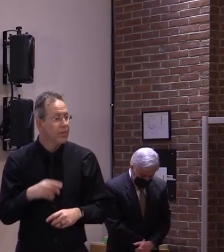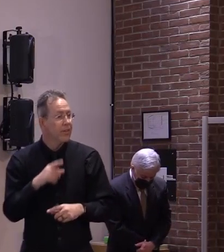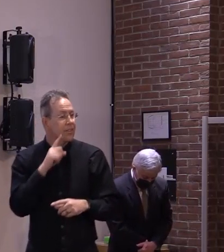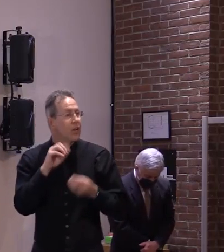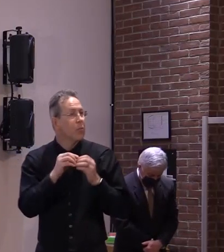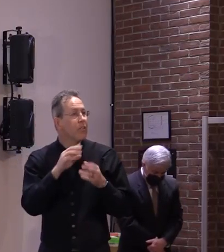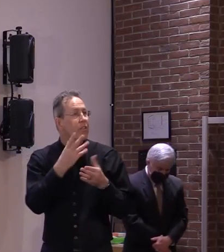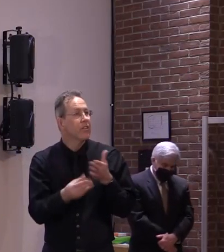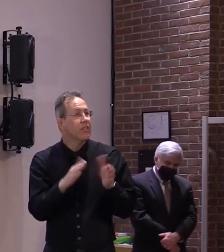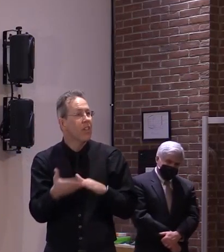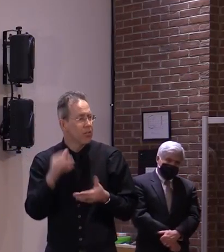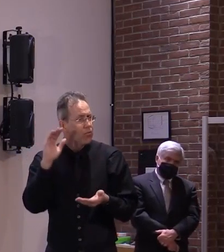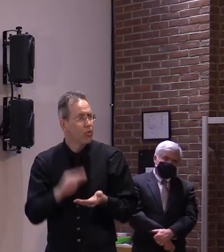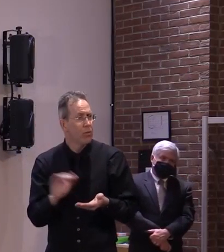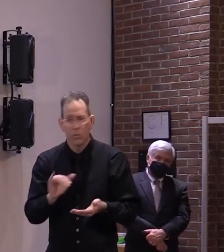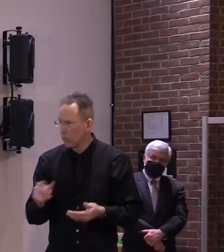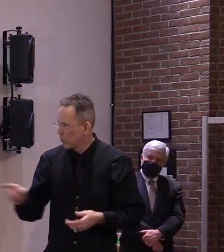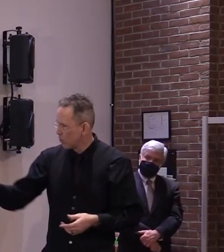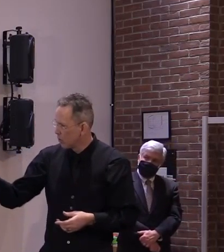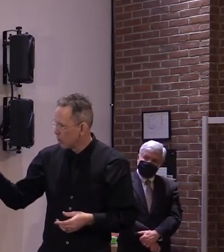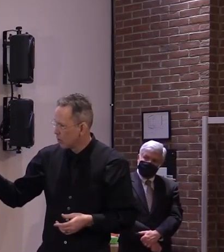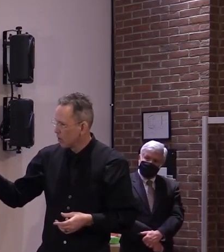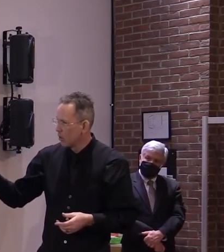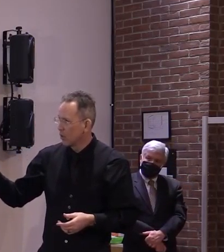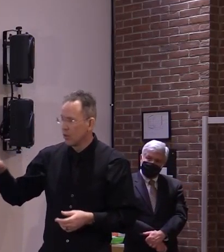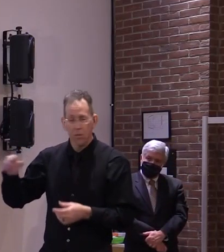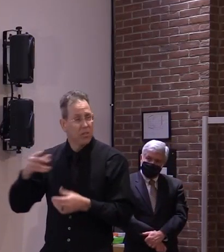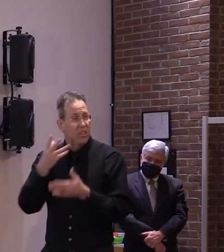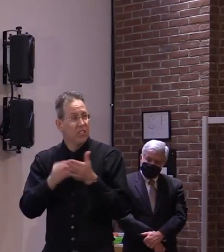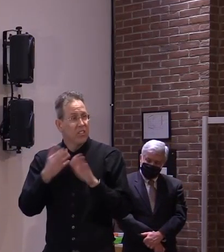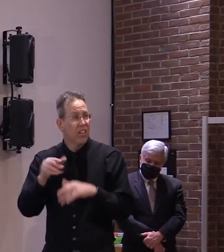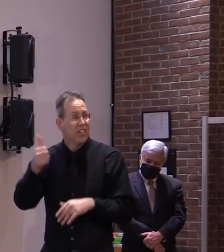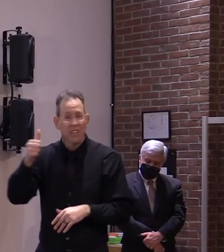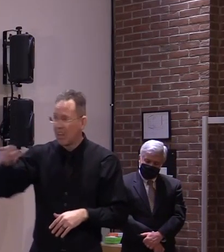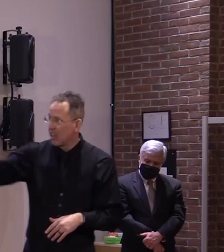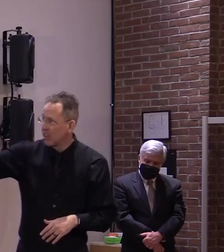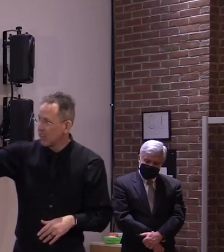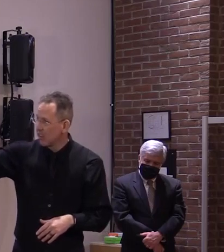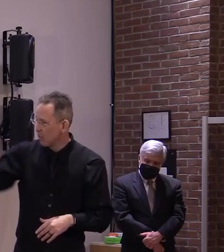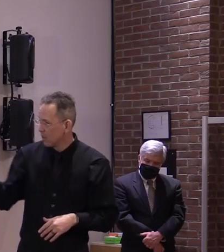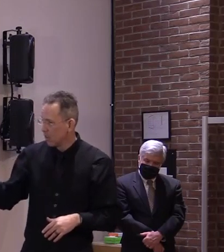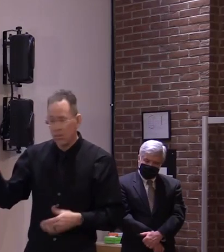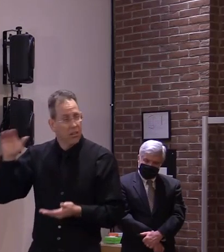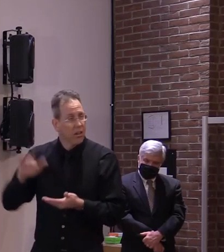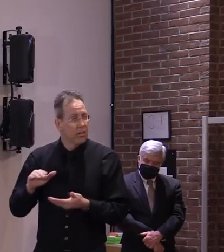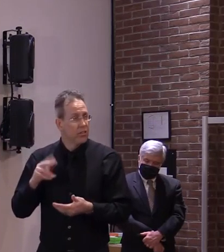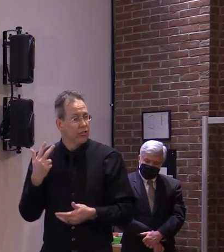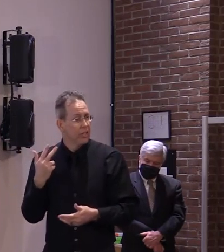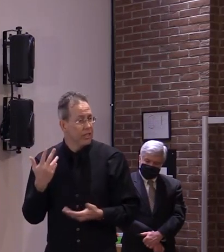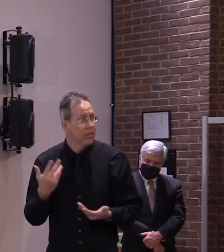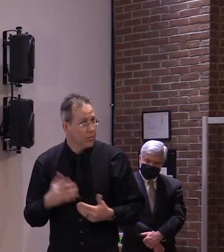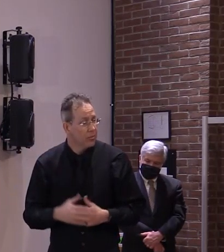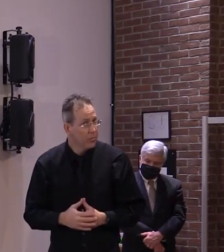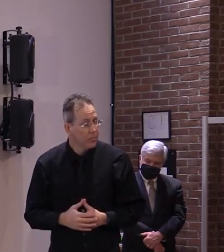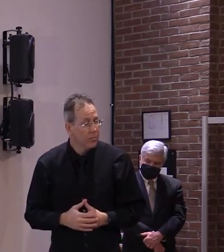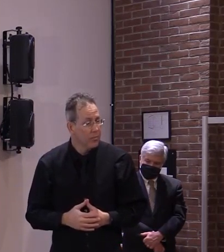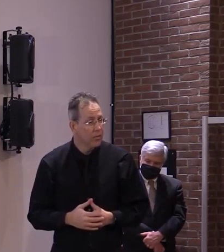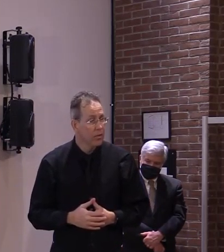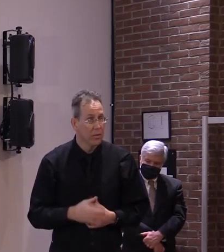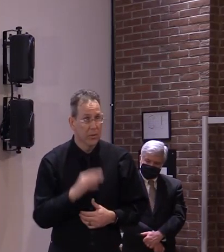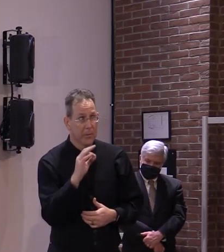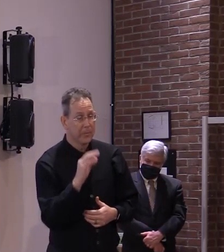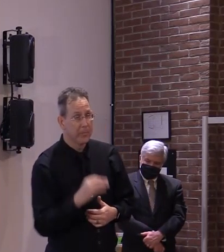them, we expect those fatality rates to continue to stay low. Okay, great on that one. And then another one for the